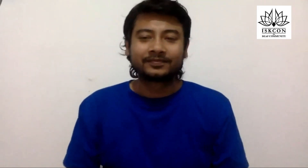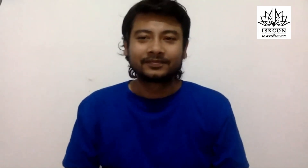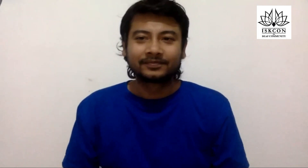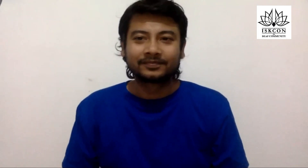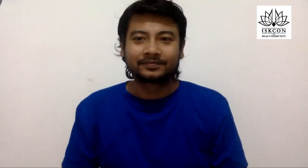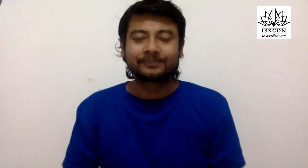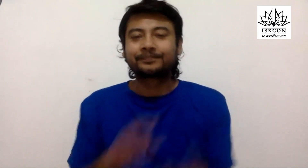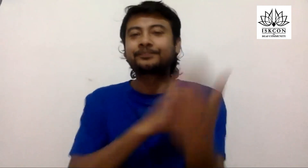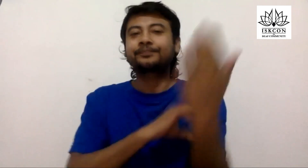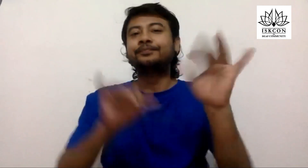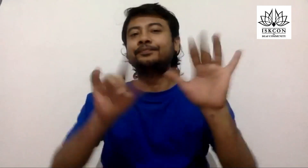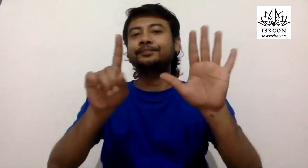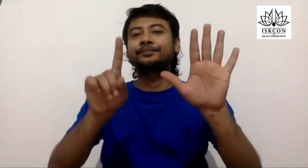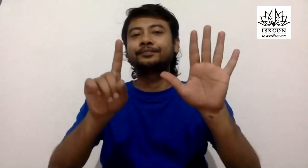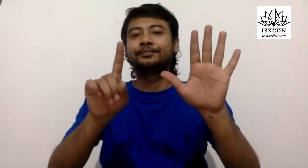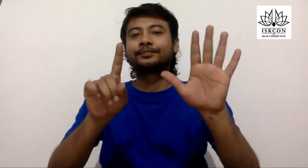7th verse.